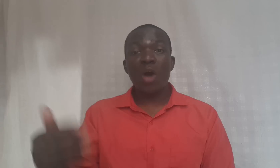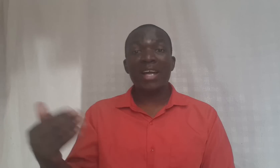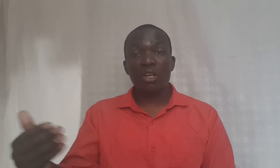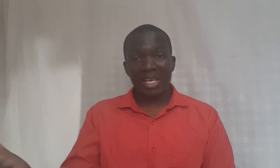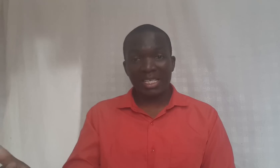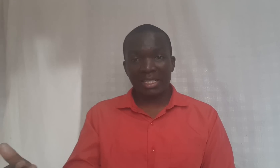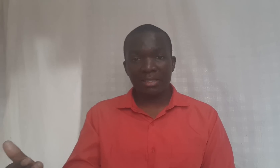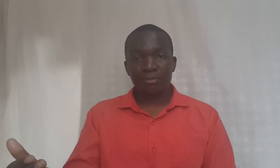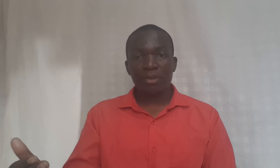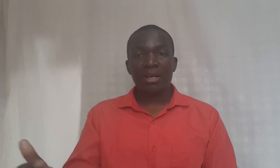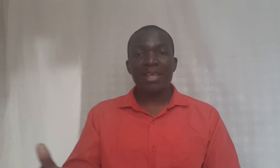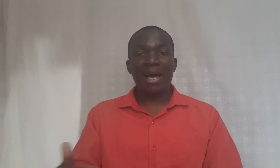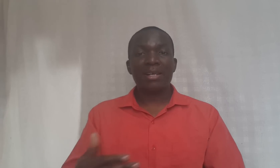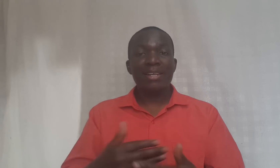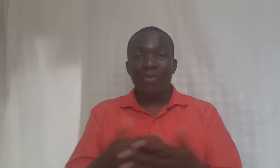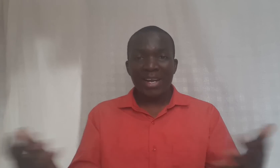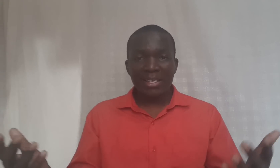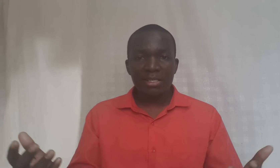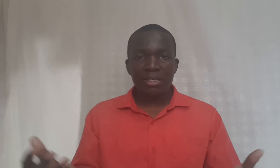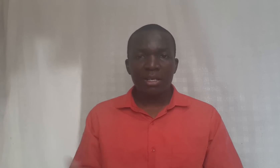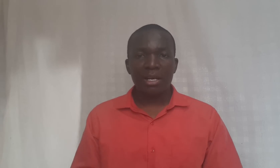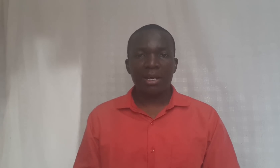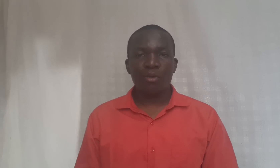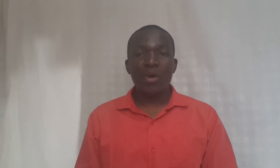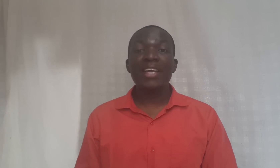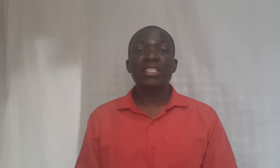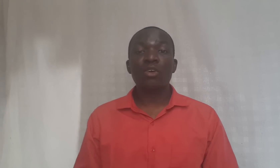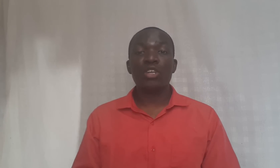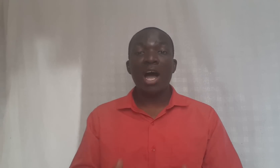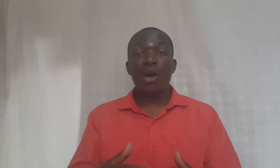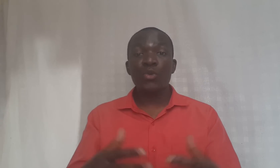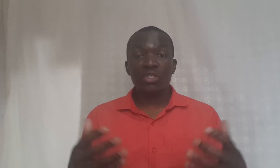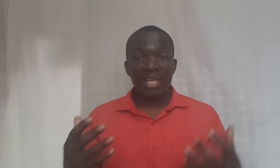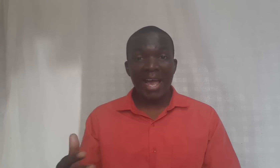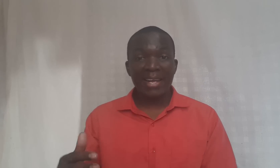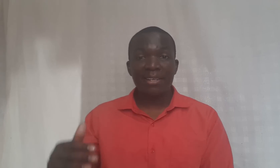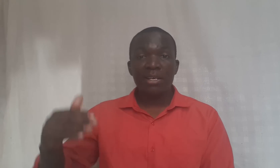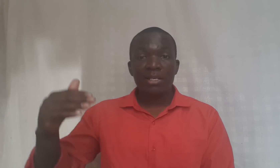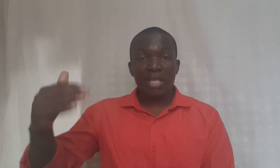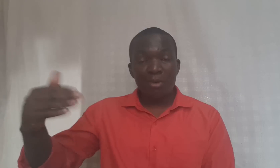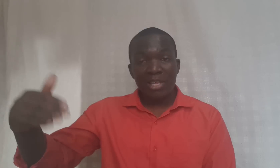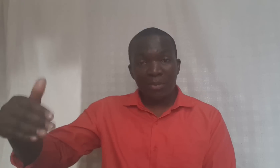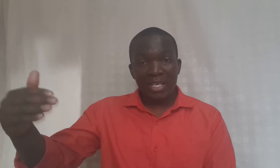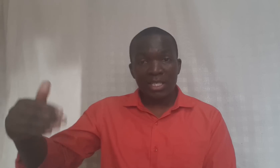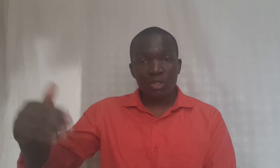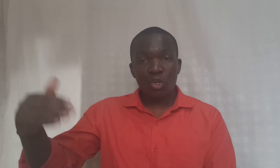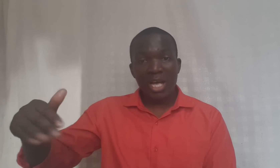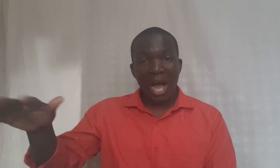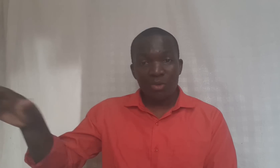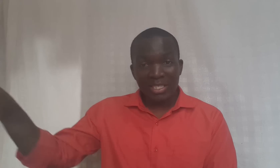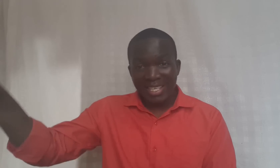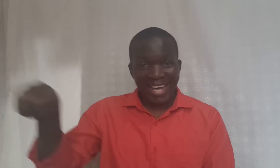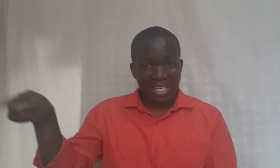are located, there are different ways on how you sign some of the places or towns in that